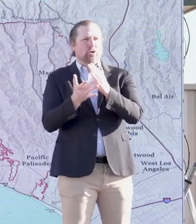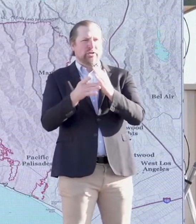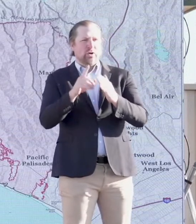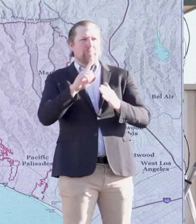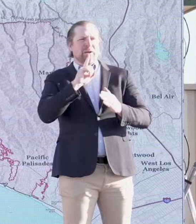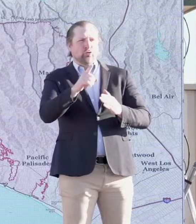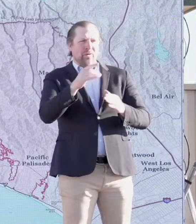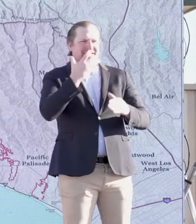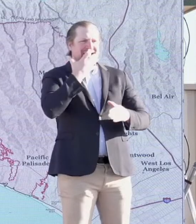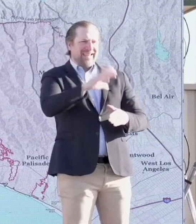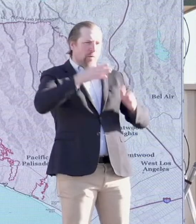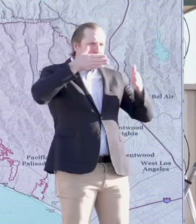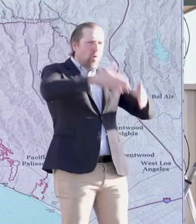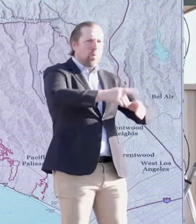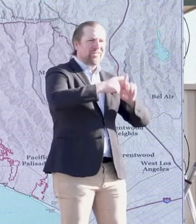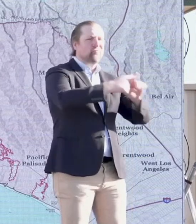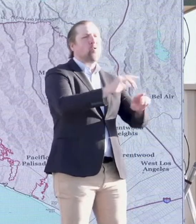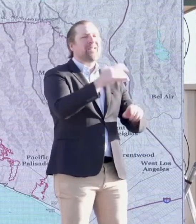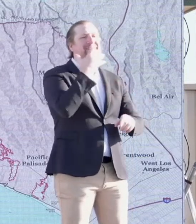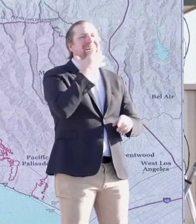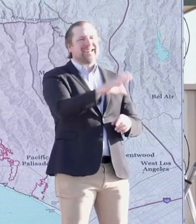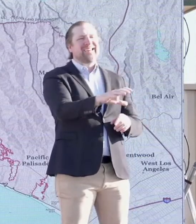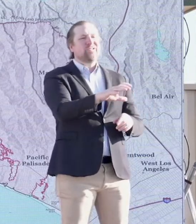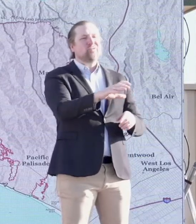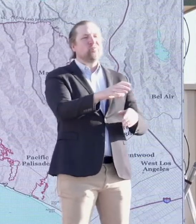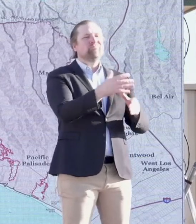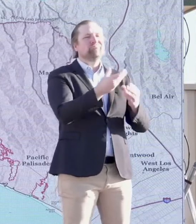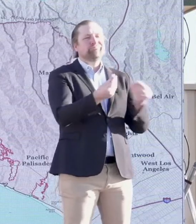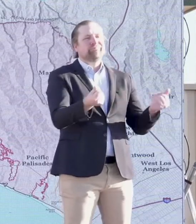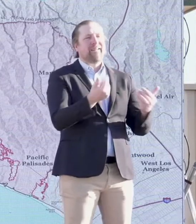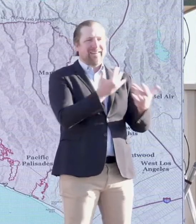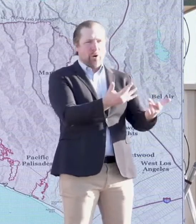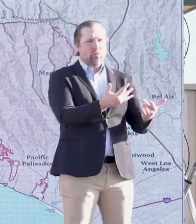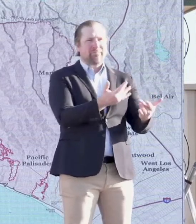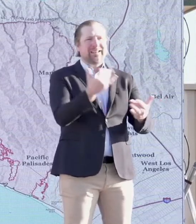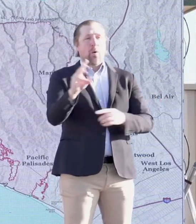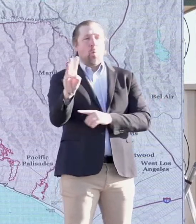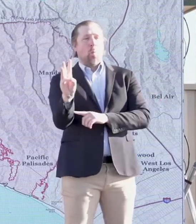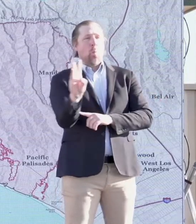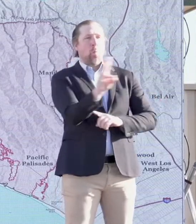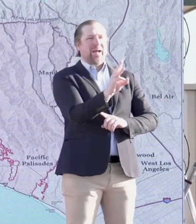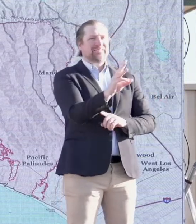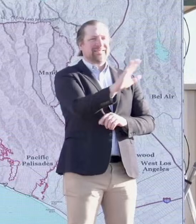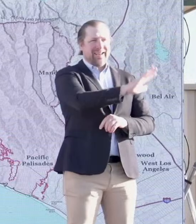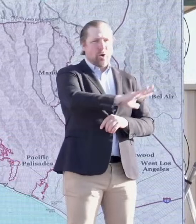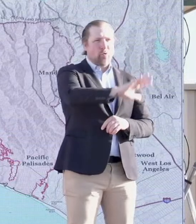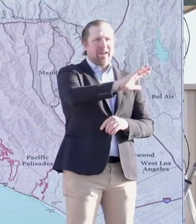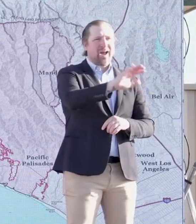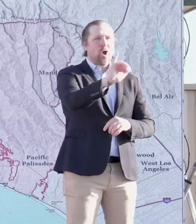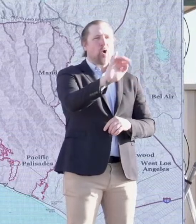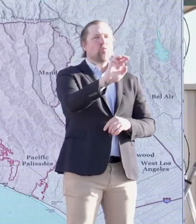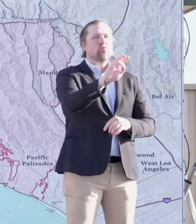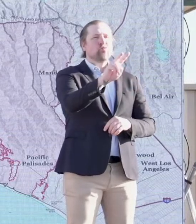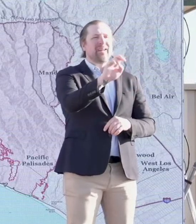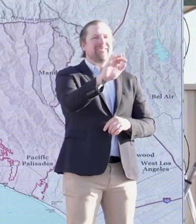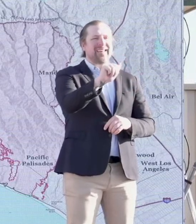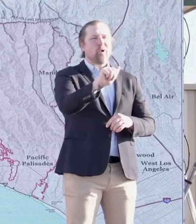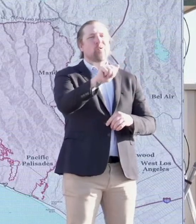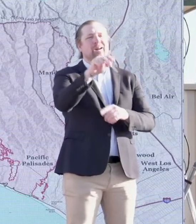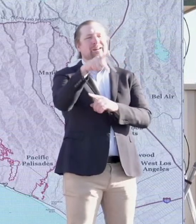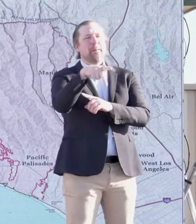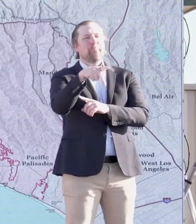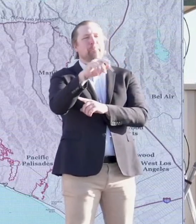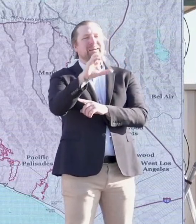isolate heat sources deeper inside to the fire perimeter. Coming down to West Ridge, down to Riviera, over the Pacific Palisades,